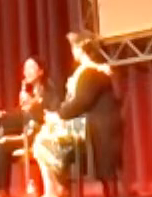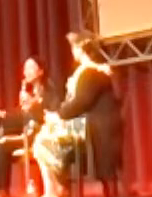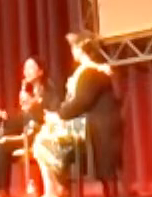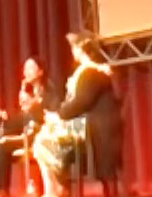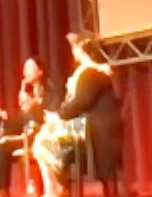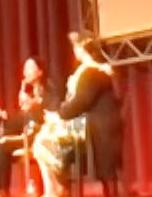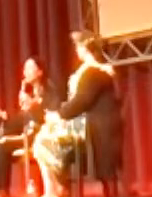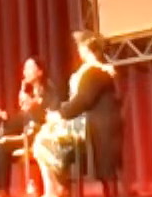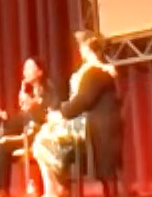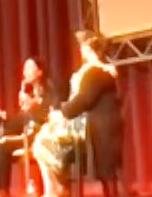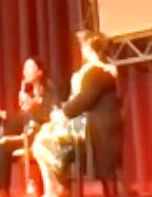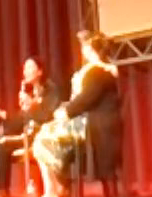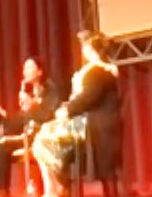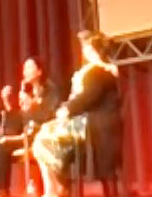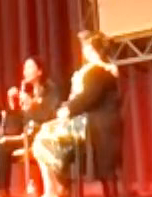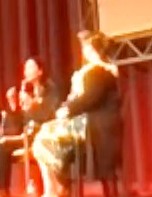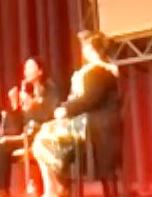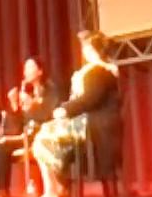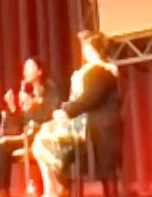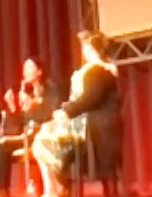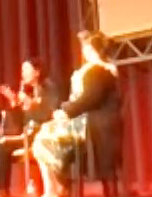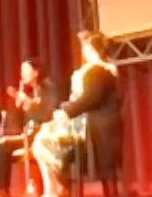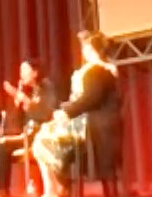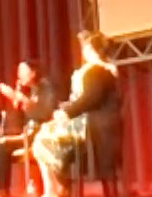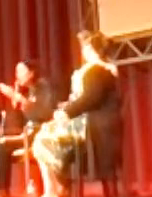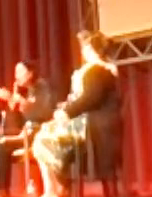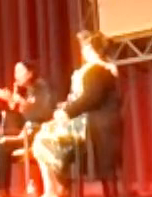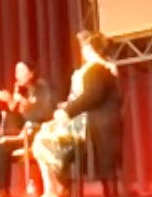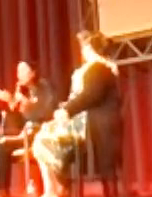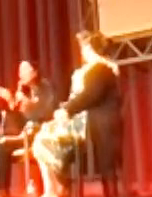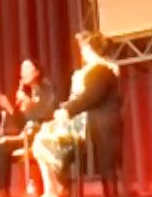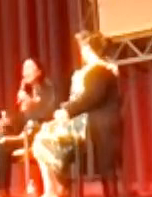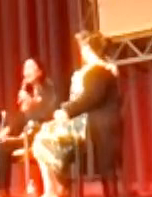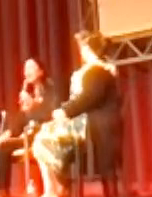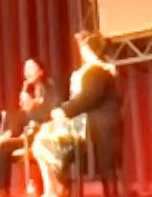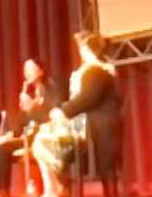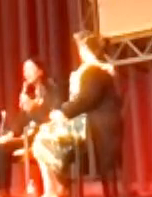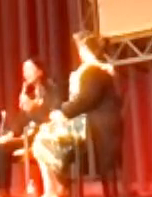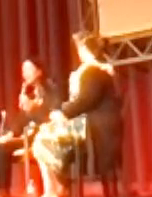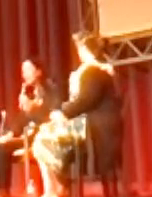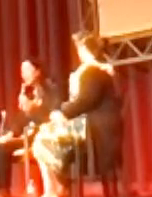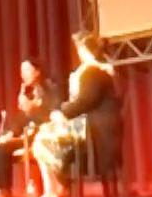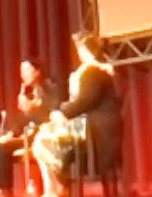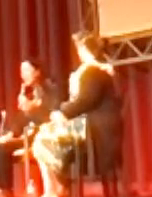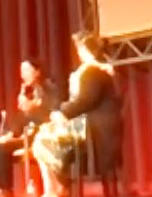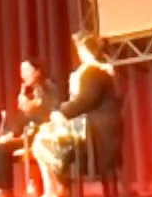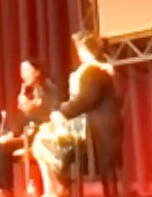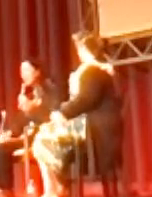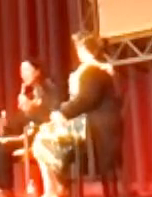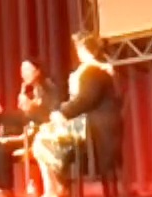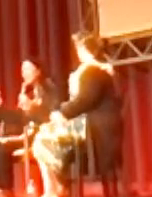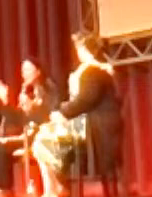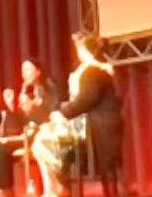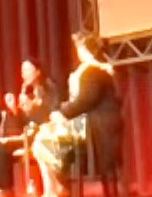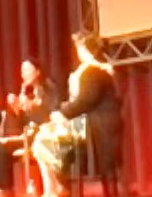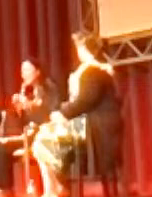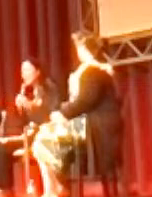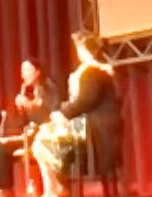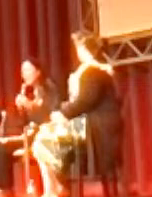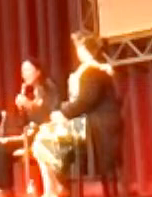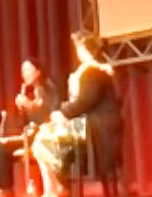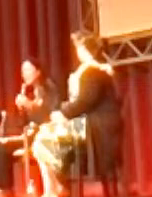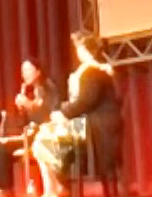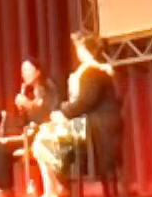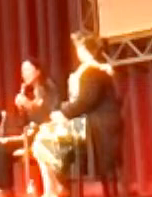everybody. So I was also having a tangential little bit. I got to a visit from